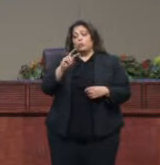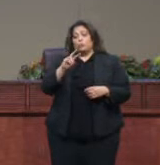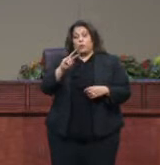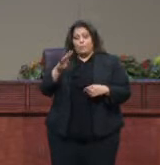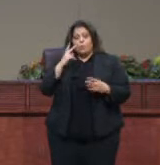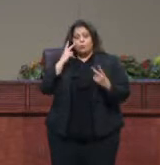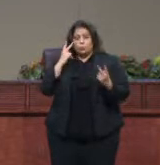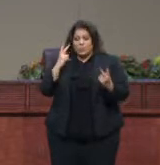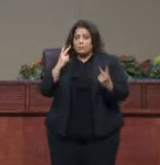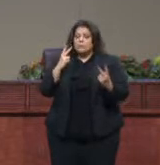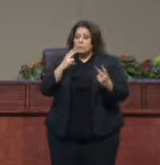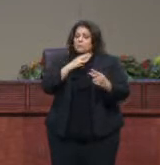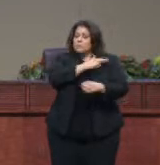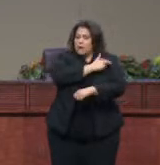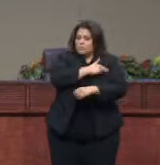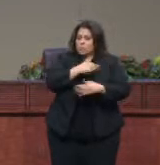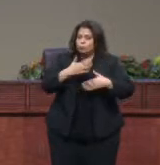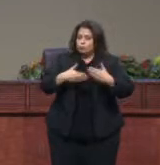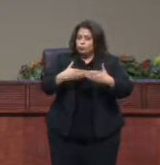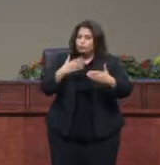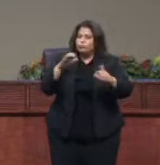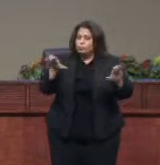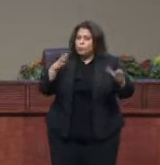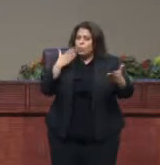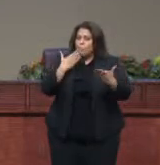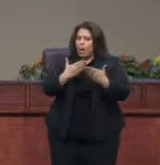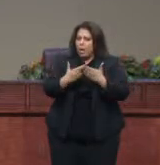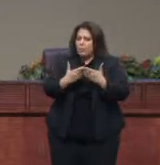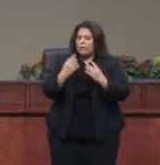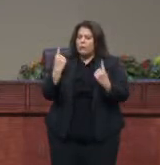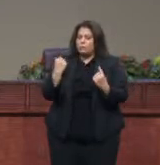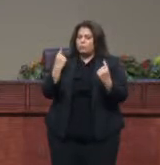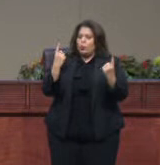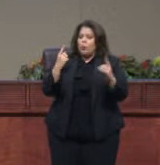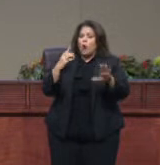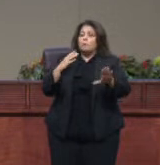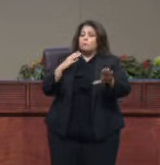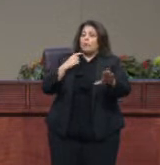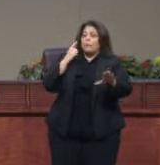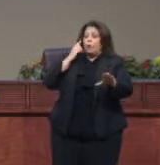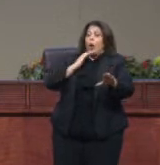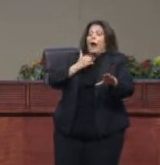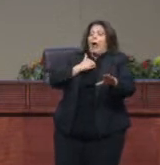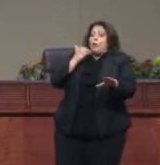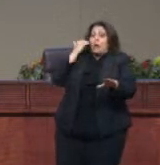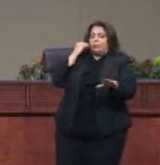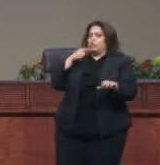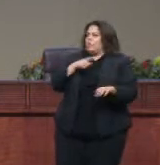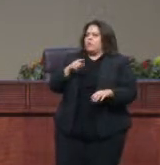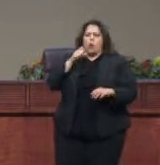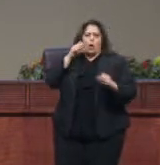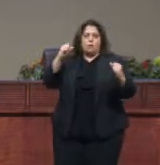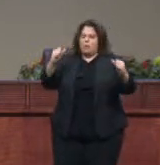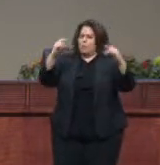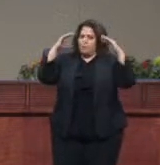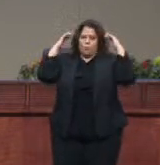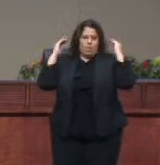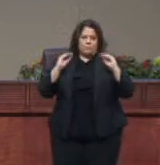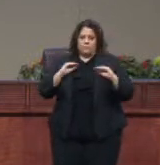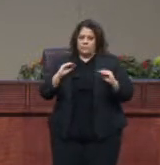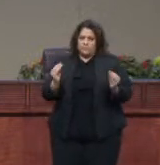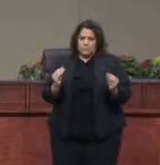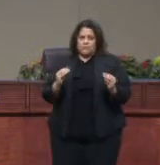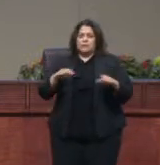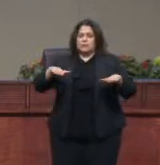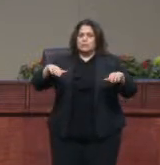well, and they are not, to the best of our knowledge, overwhelmed in any way possible. As well as